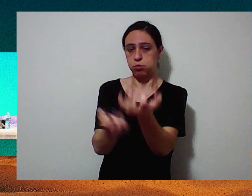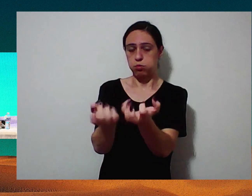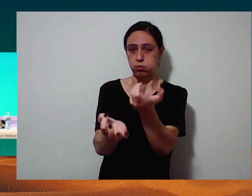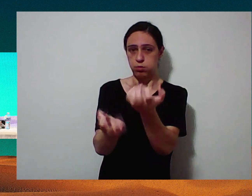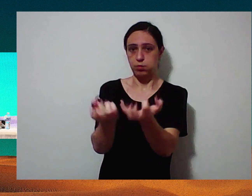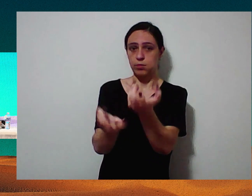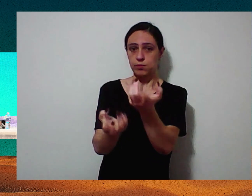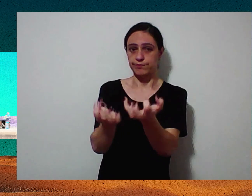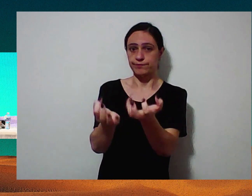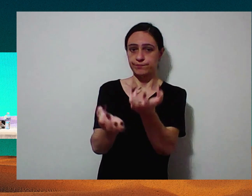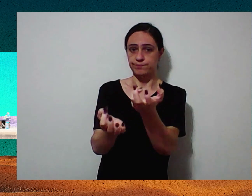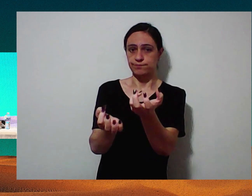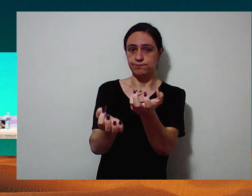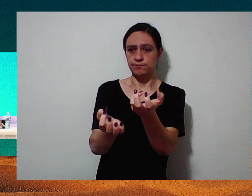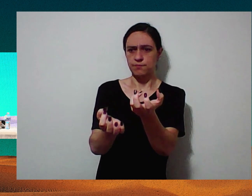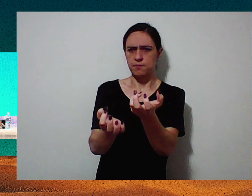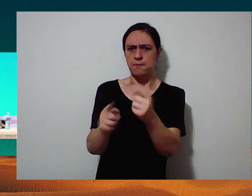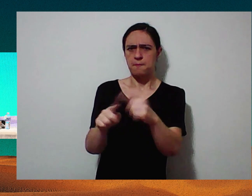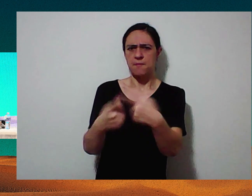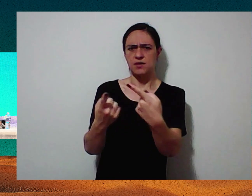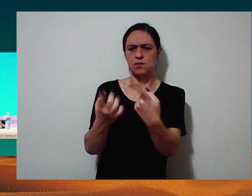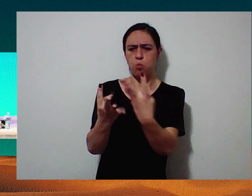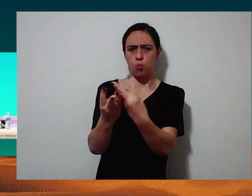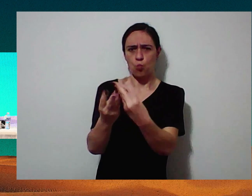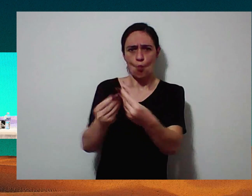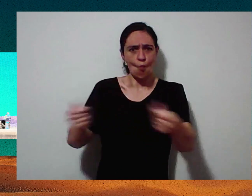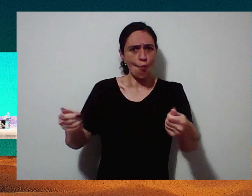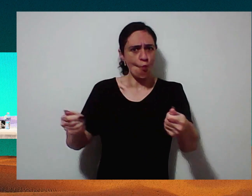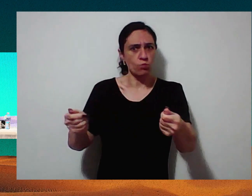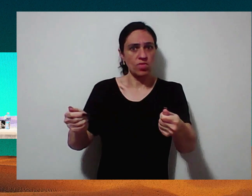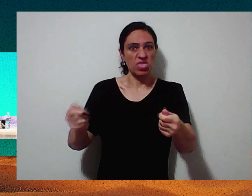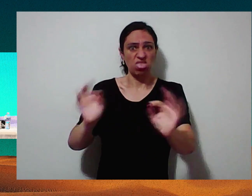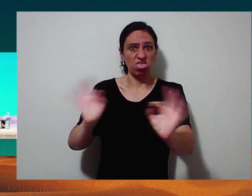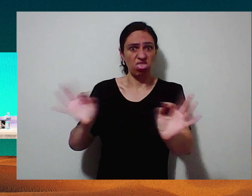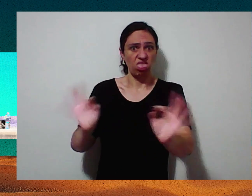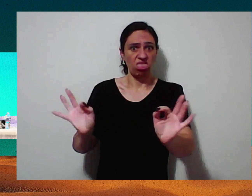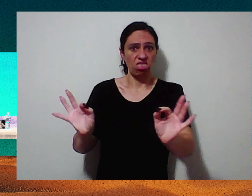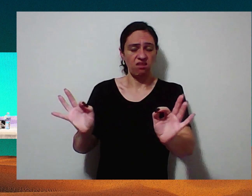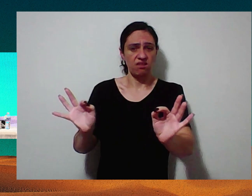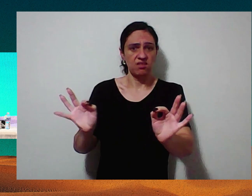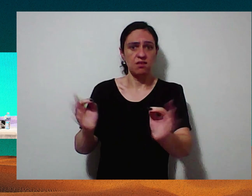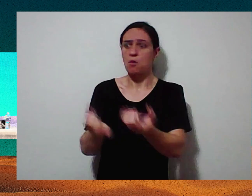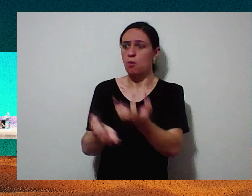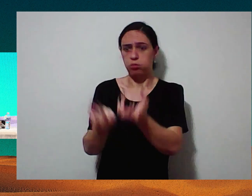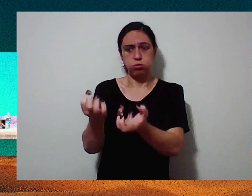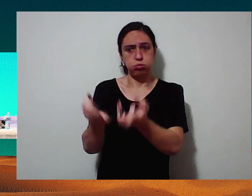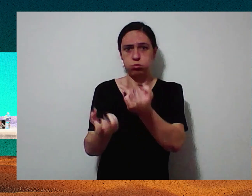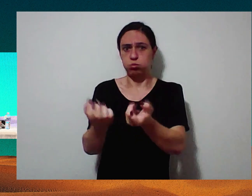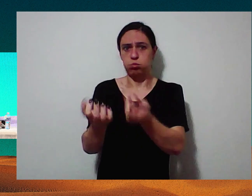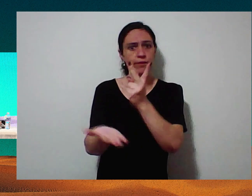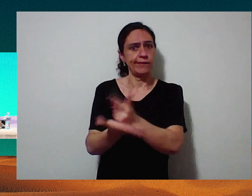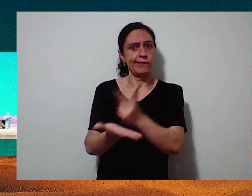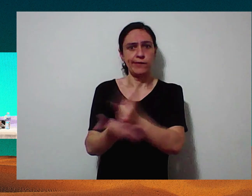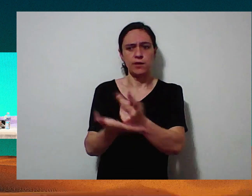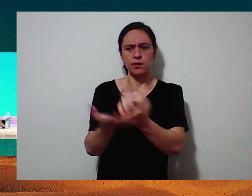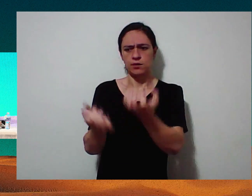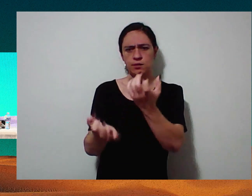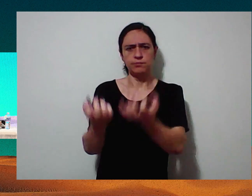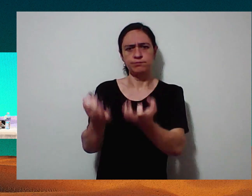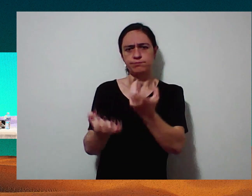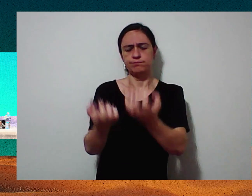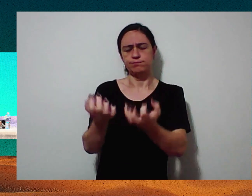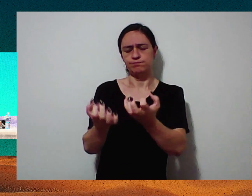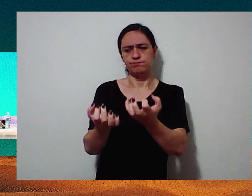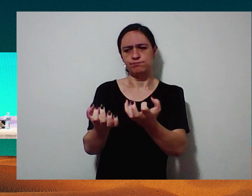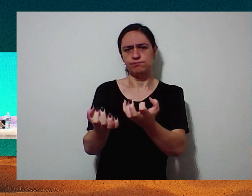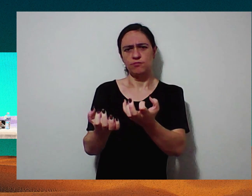Mas esse fogo não consumia a sarça. But this fire would not consume the bush. Certamente você nunca viu uma cena